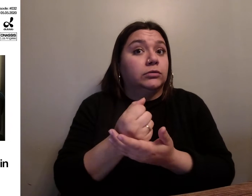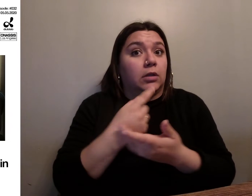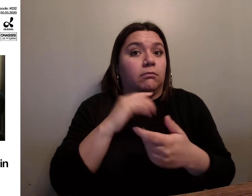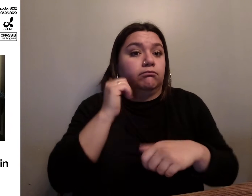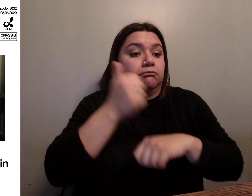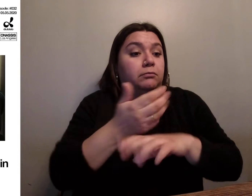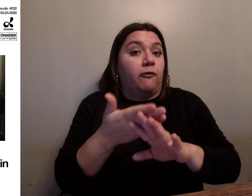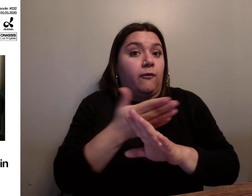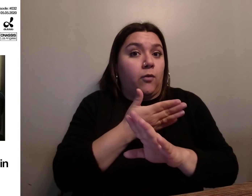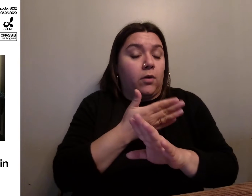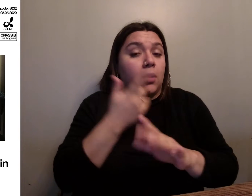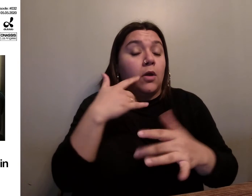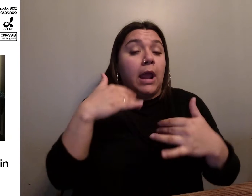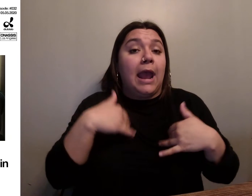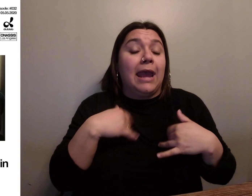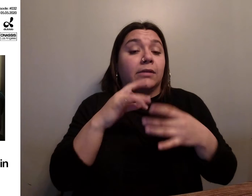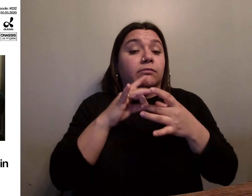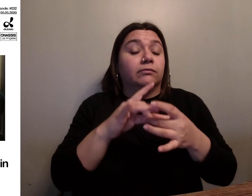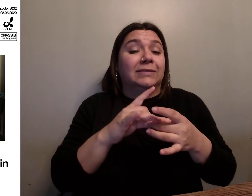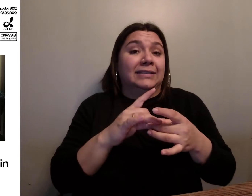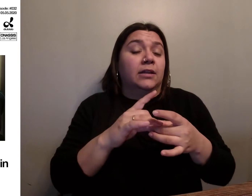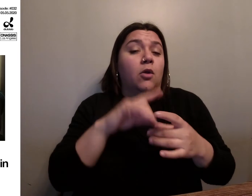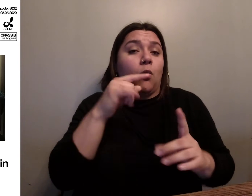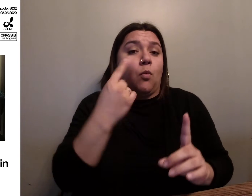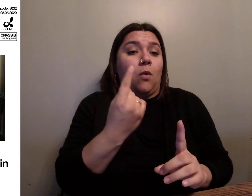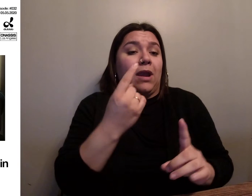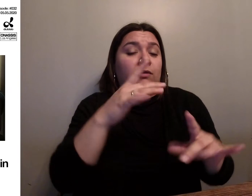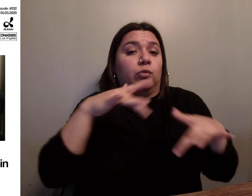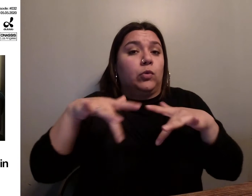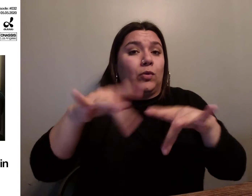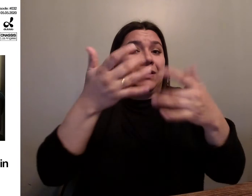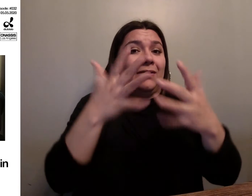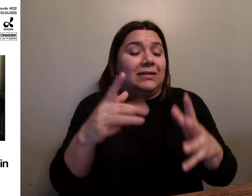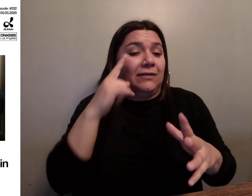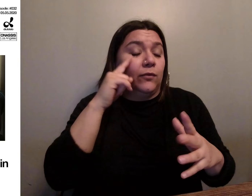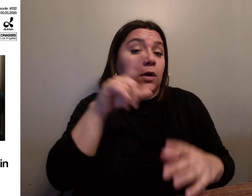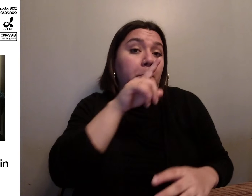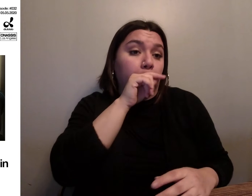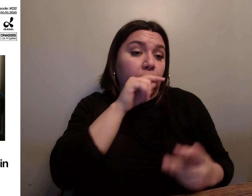of birds and insects and mammals and so on, and amphibians.